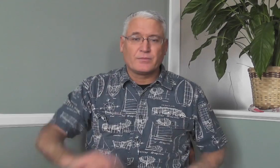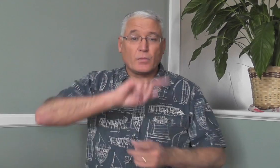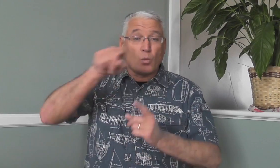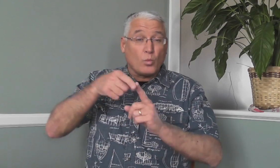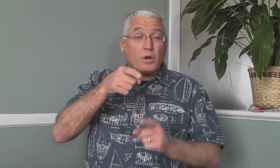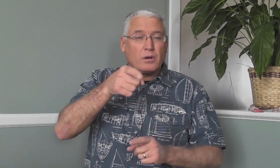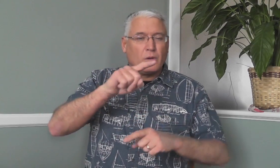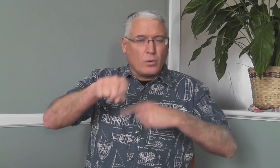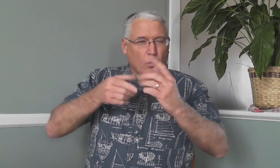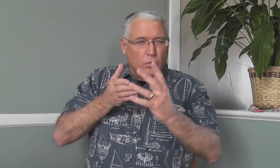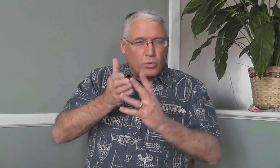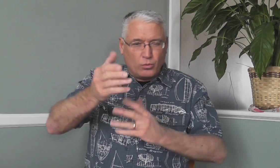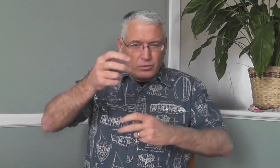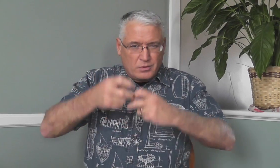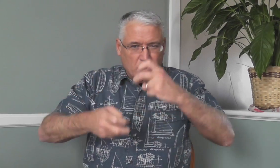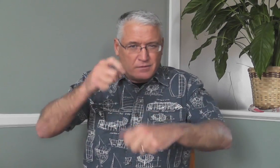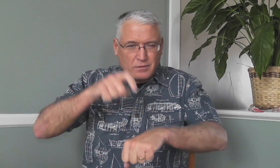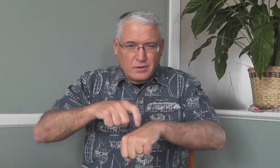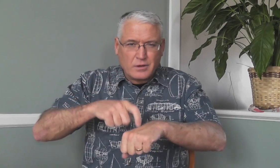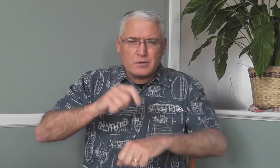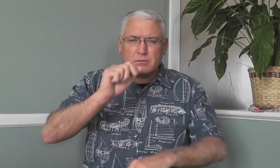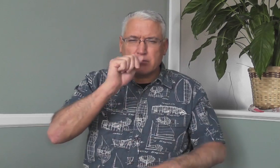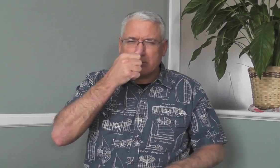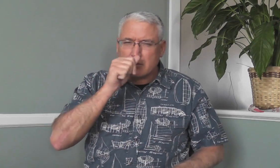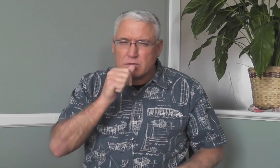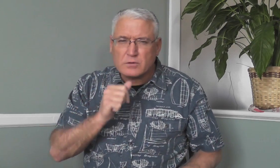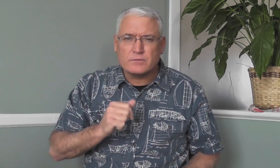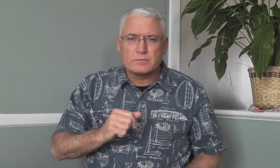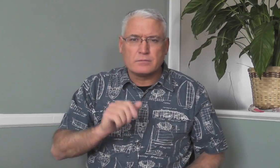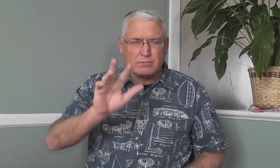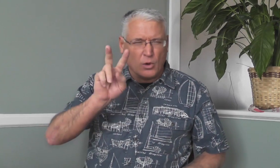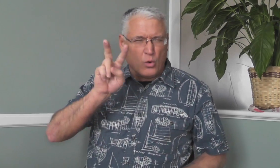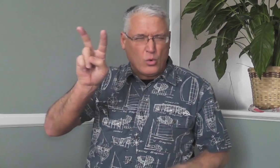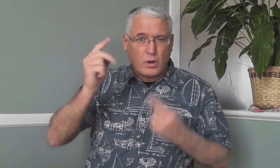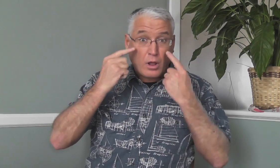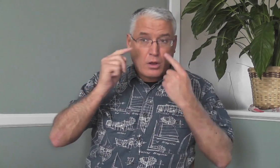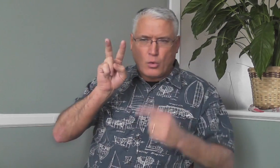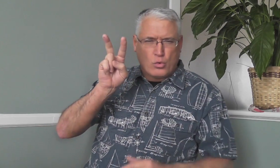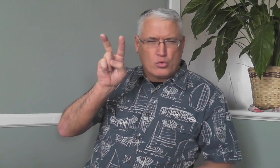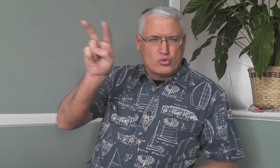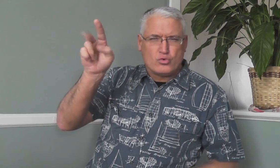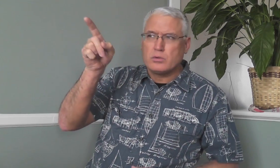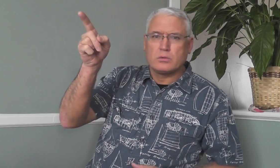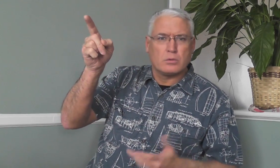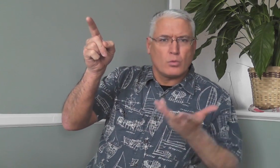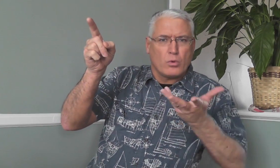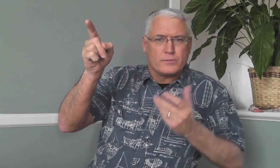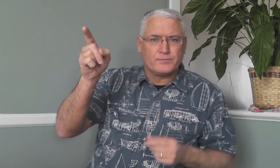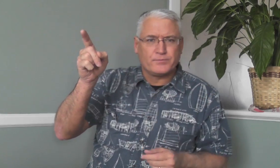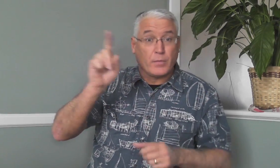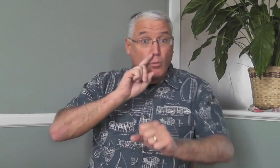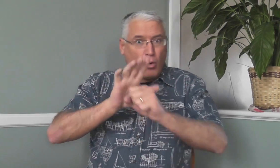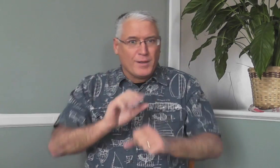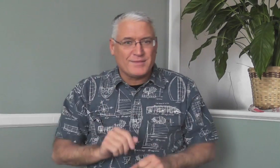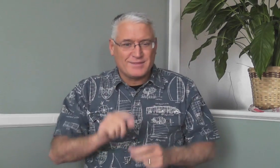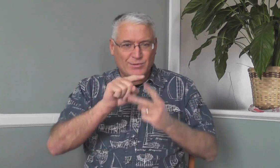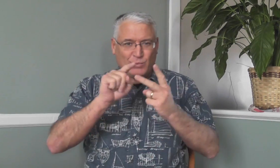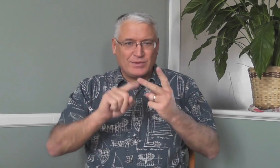us. When you go through difficult times, suffering, look to what? Well, look to